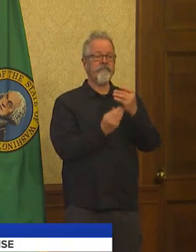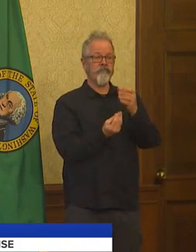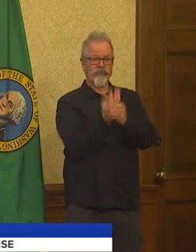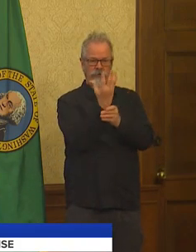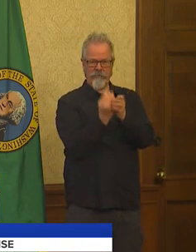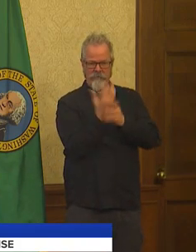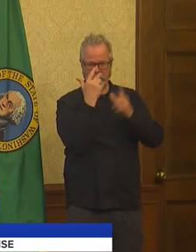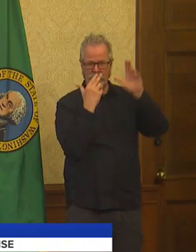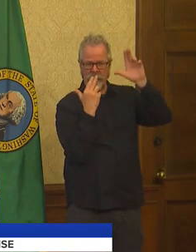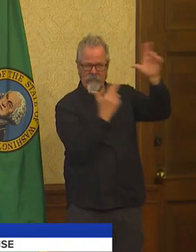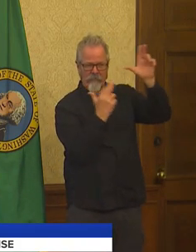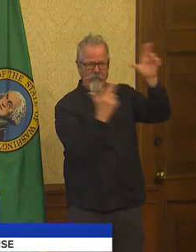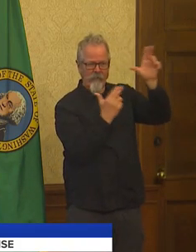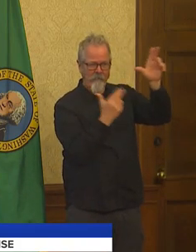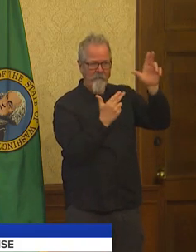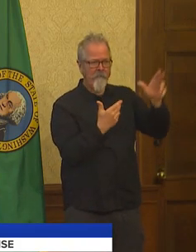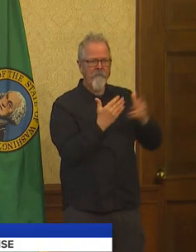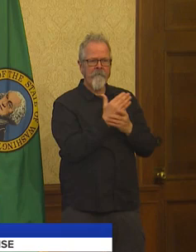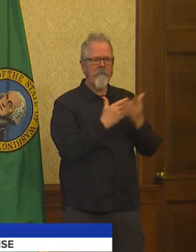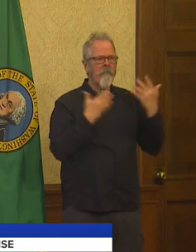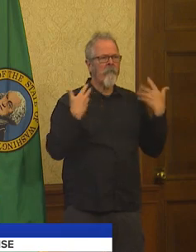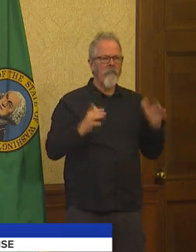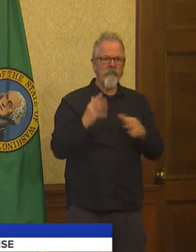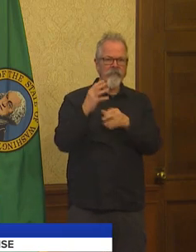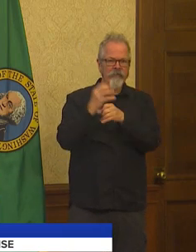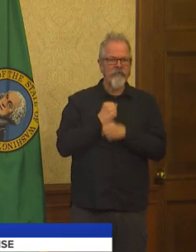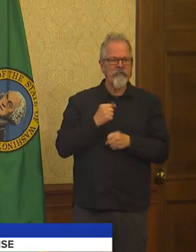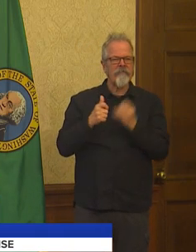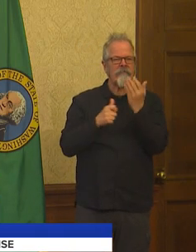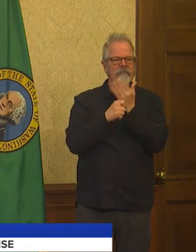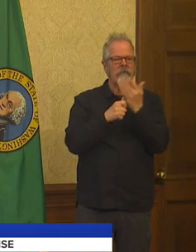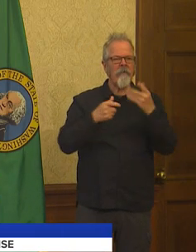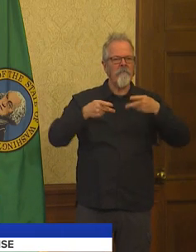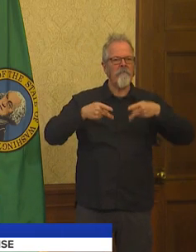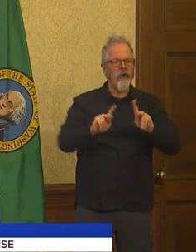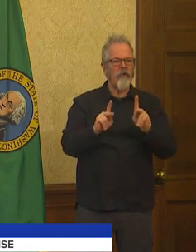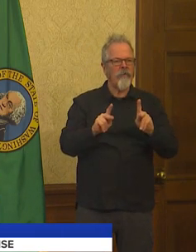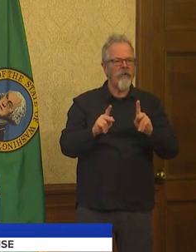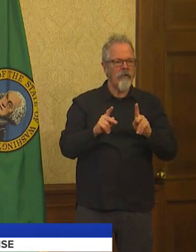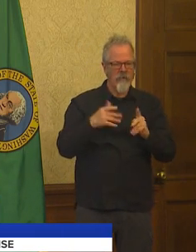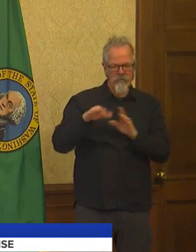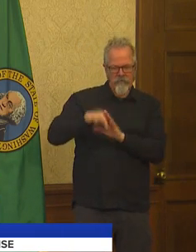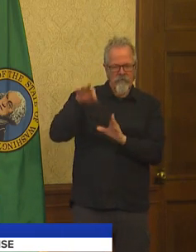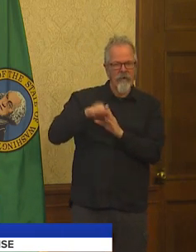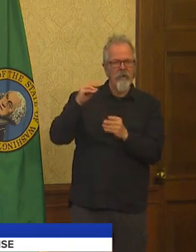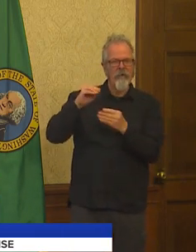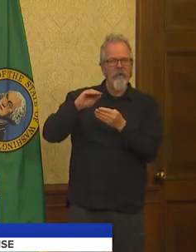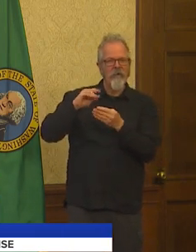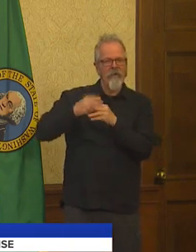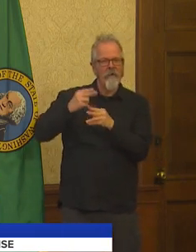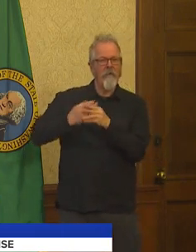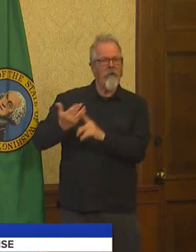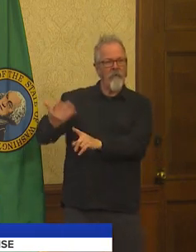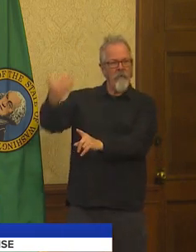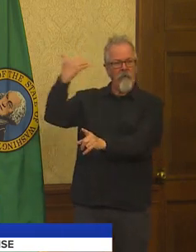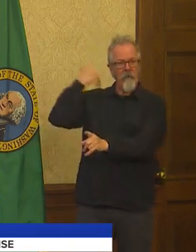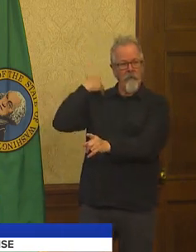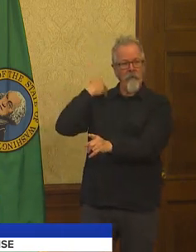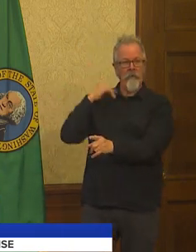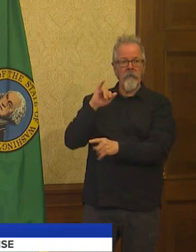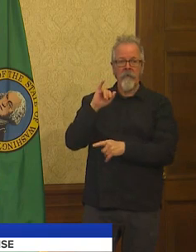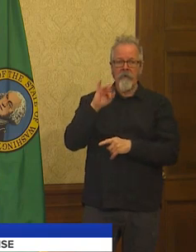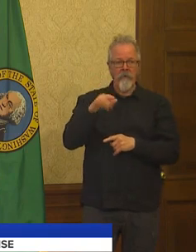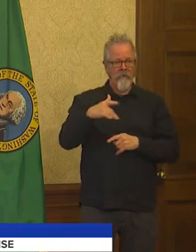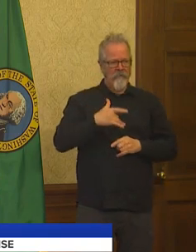We're reestablishing preference points for our drawing. We want people to recreate safely, and when you can't, work with us, and we'll make you whole again. I look